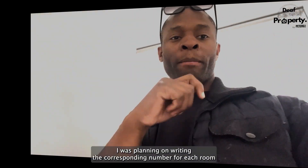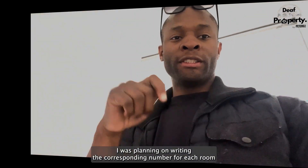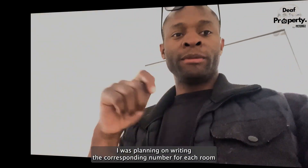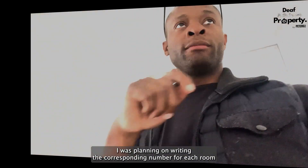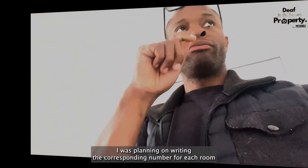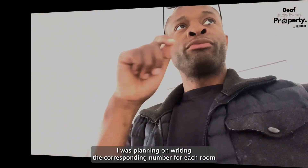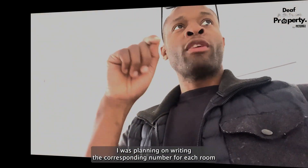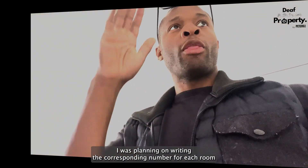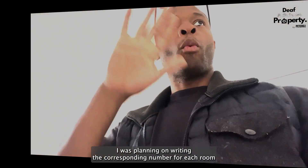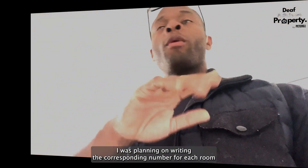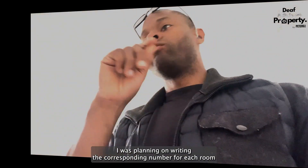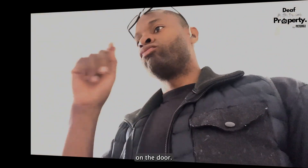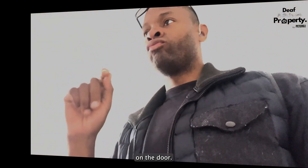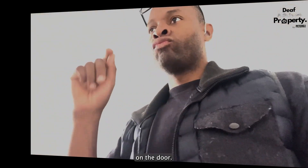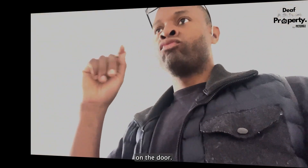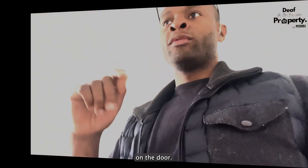the corresponding number for each room on the door.